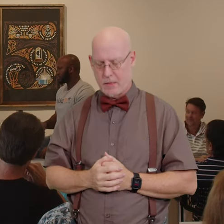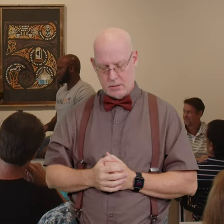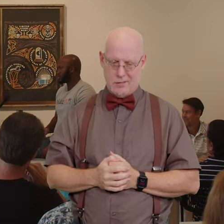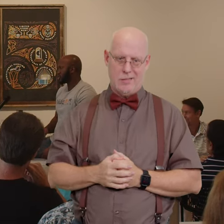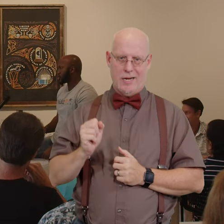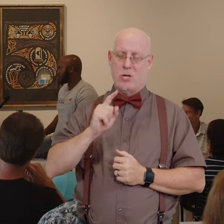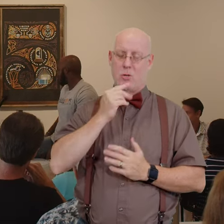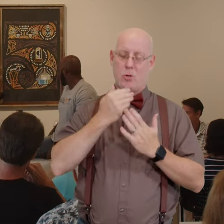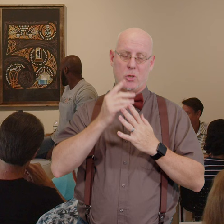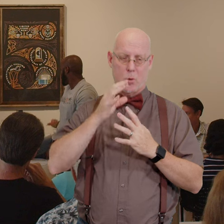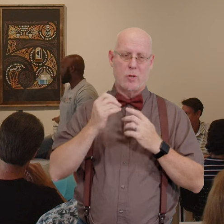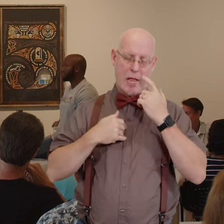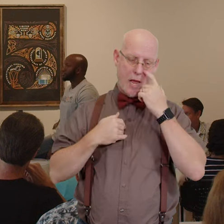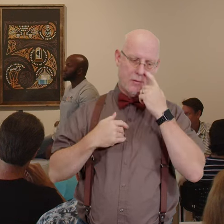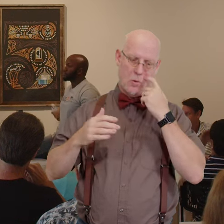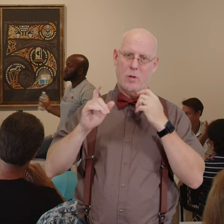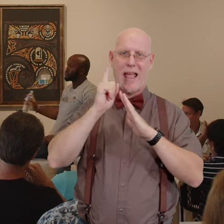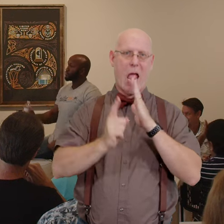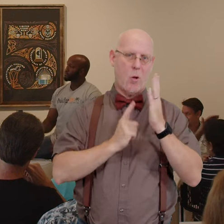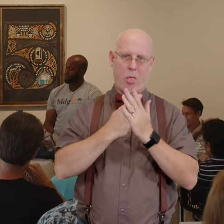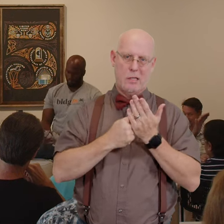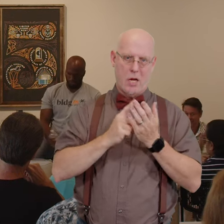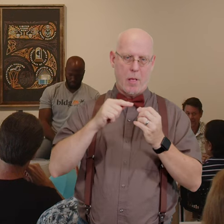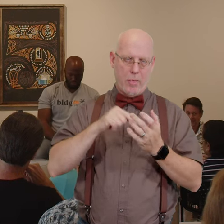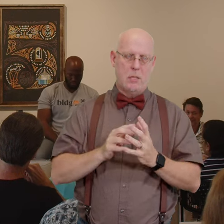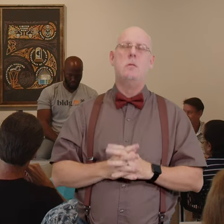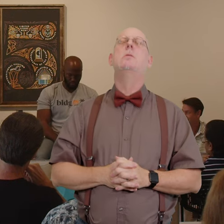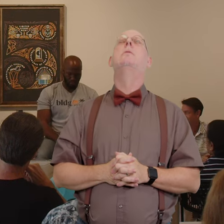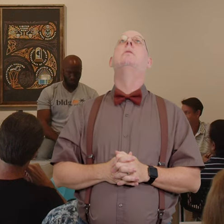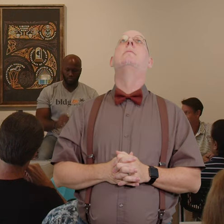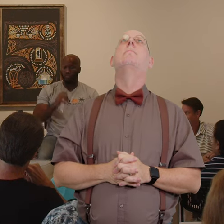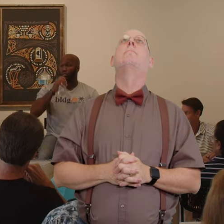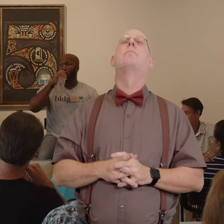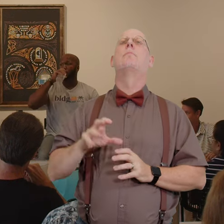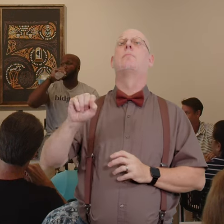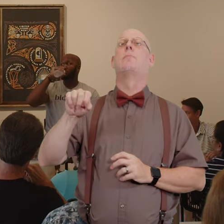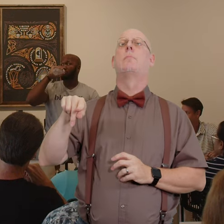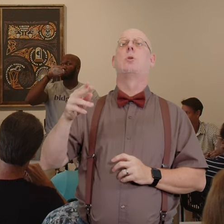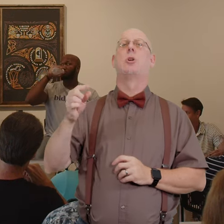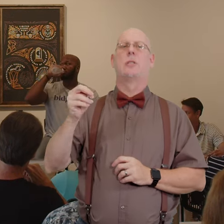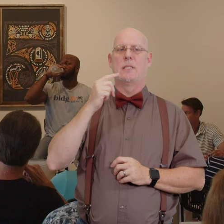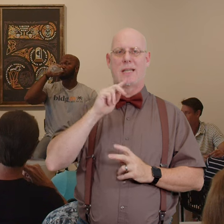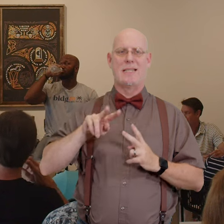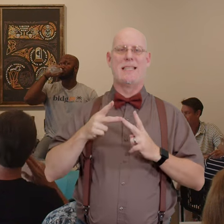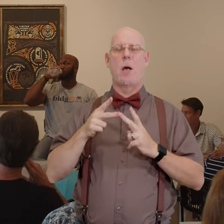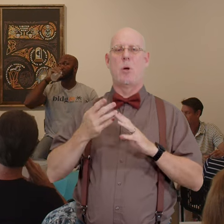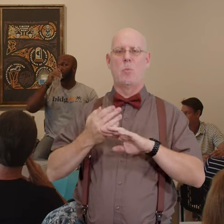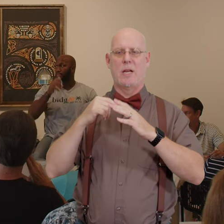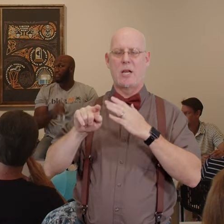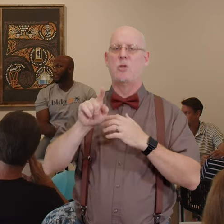predestination? Yeah, so that's actually a really good question. We have an entire podcast, an hour long, on this. And Spurgeon said that